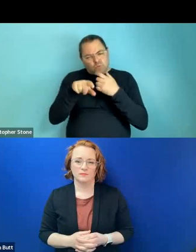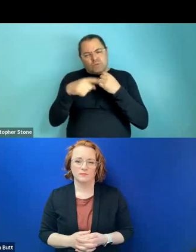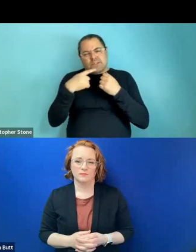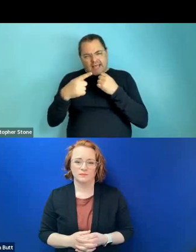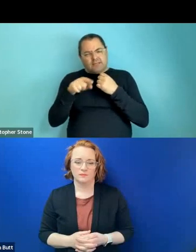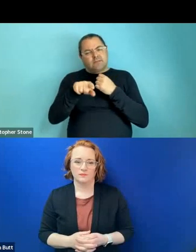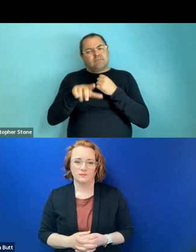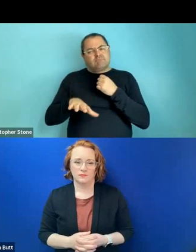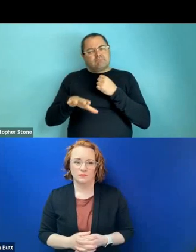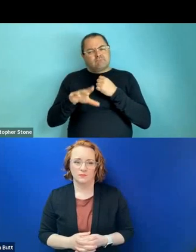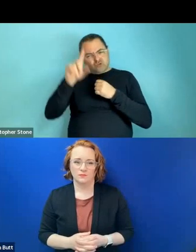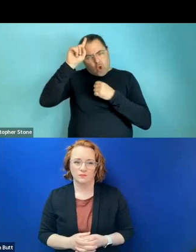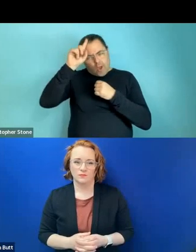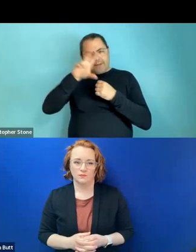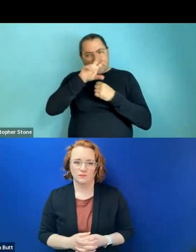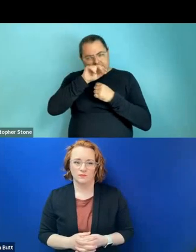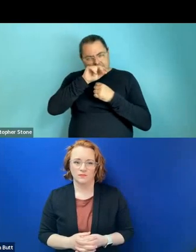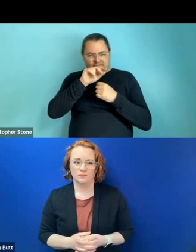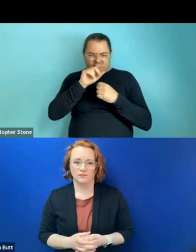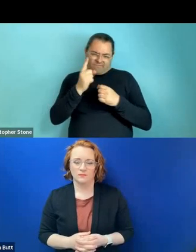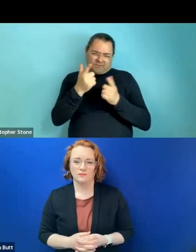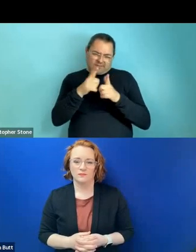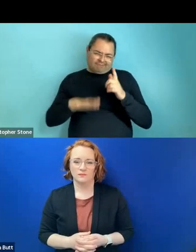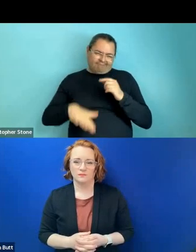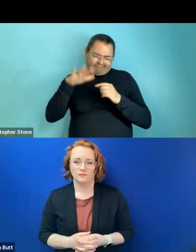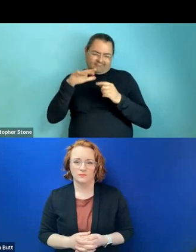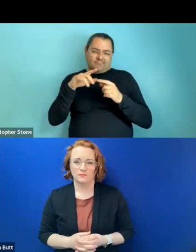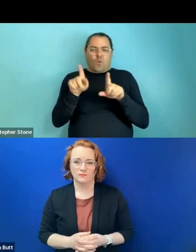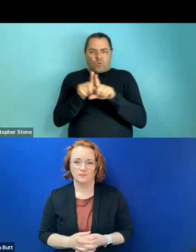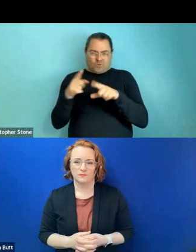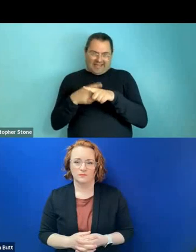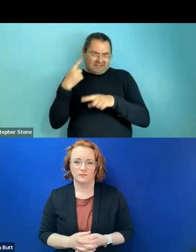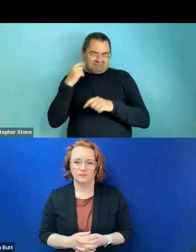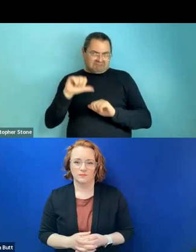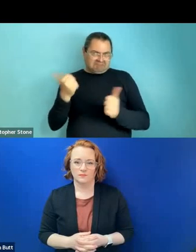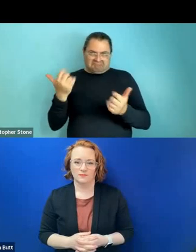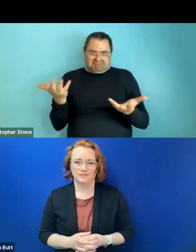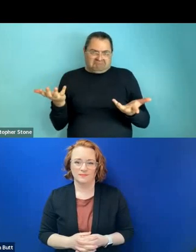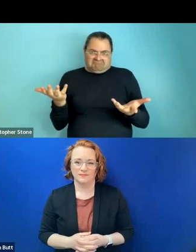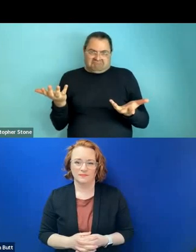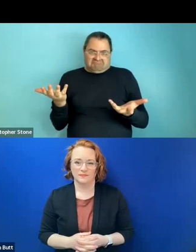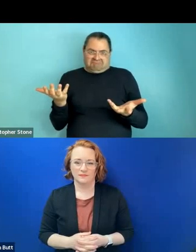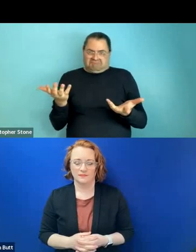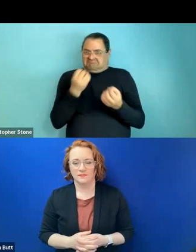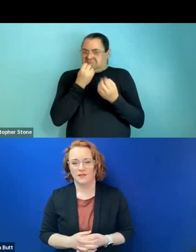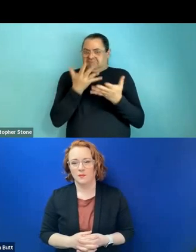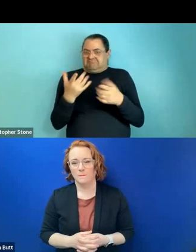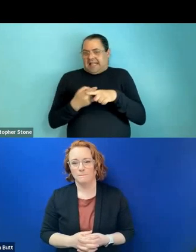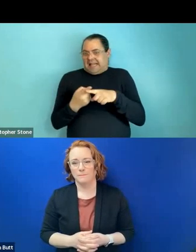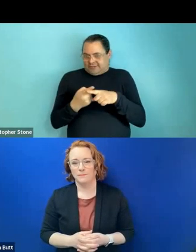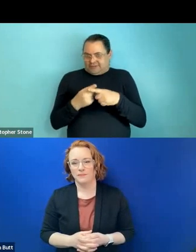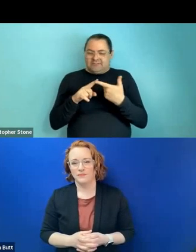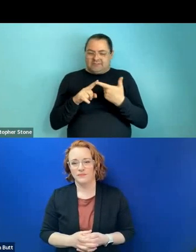your native tongue, and you're learning English, or you've learned English very well. Your command of the language is excellent.